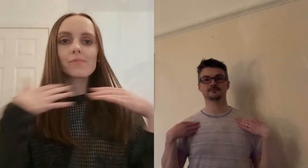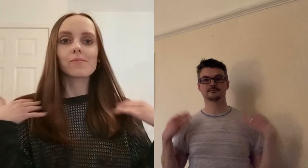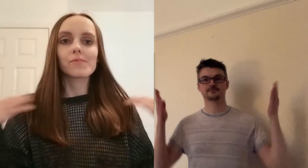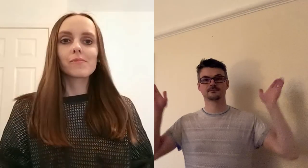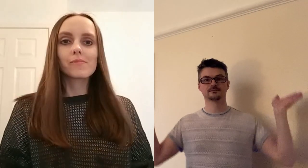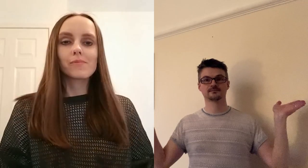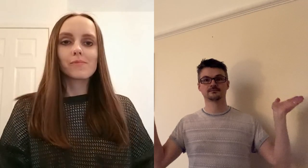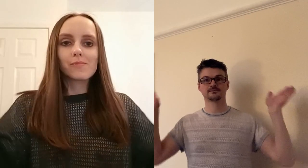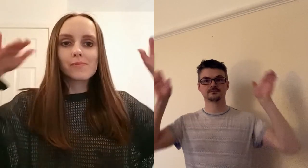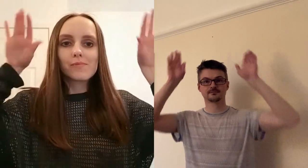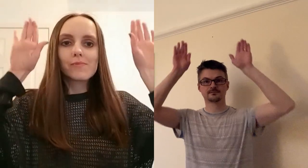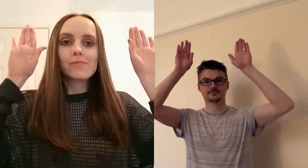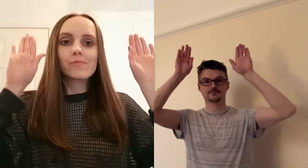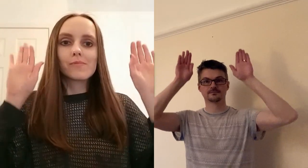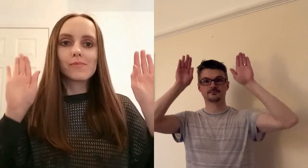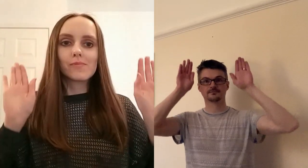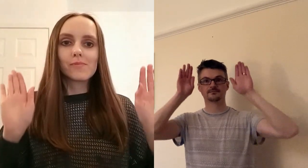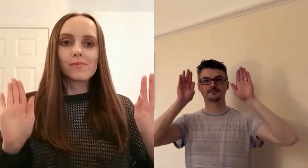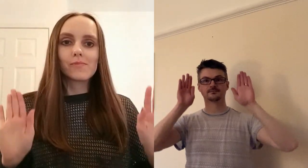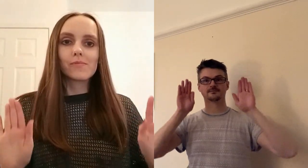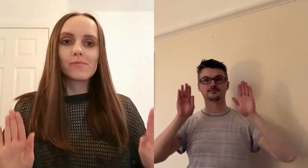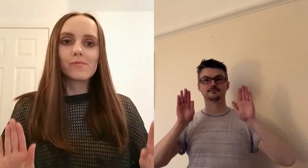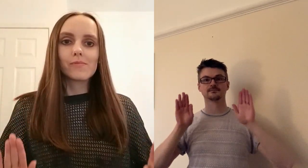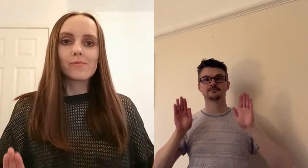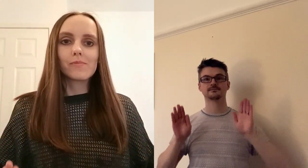Well, I don't know who needs to hear